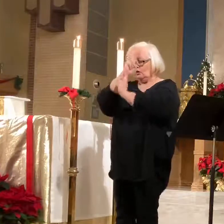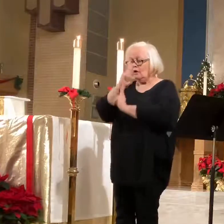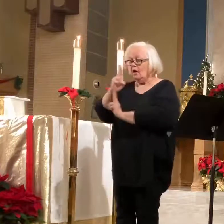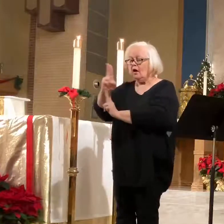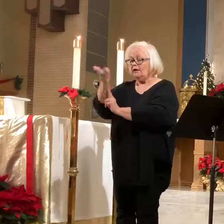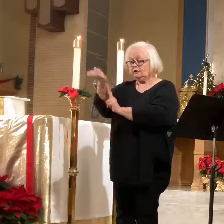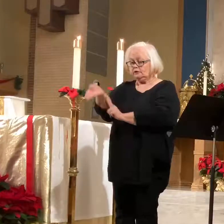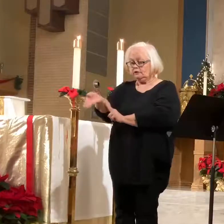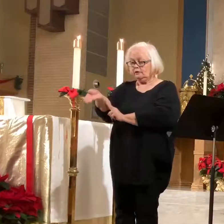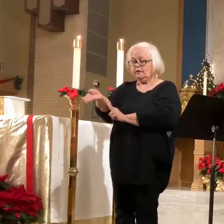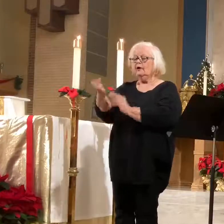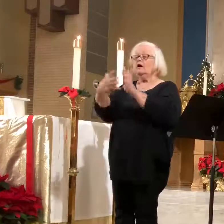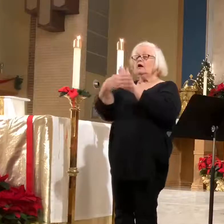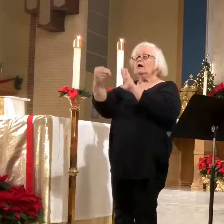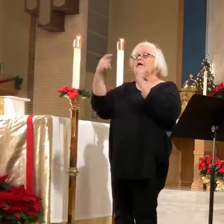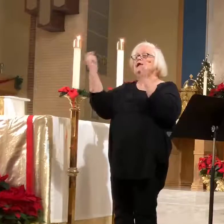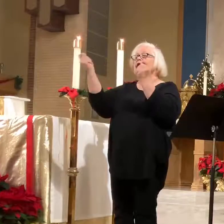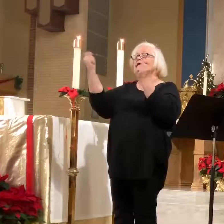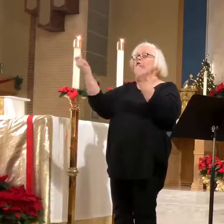homage.